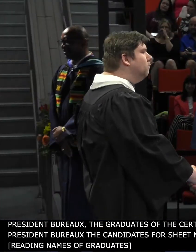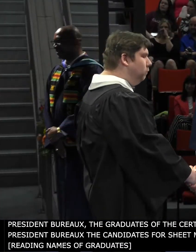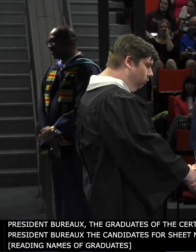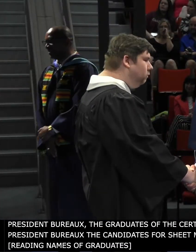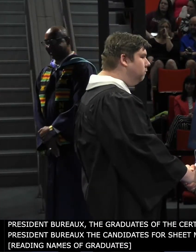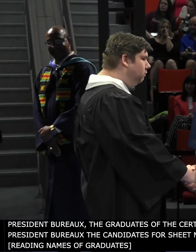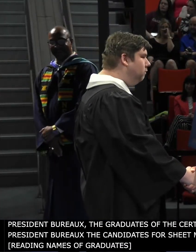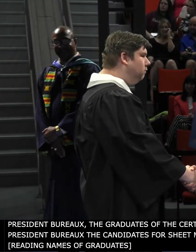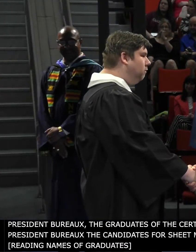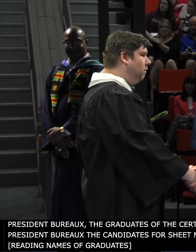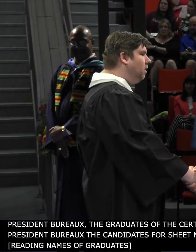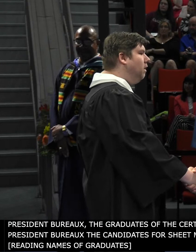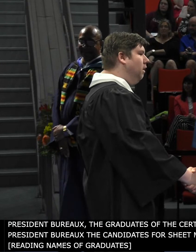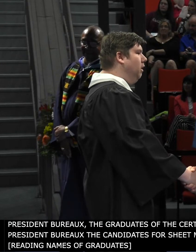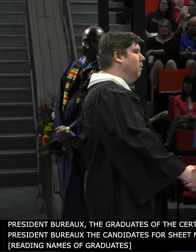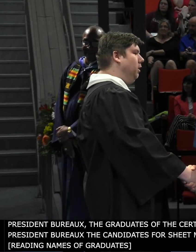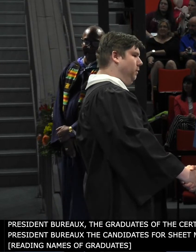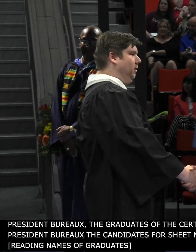Thank you.